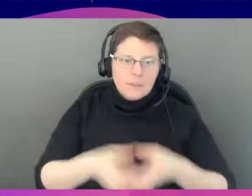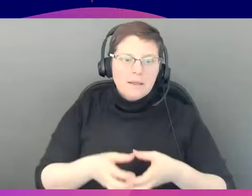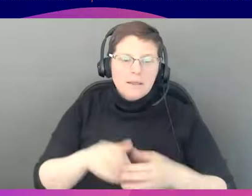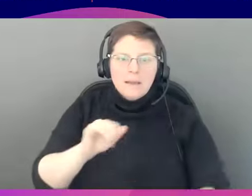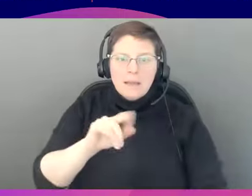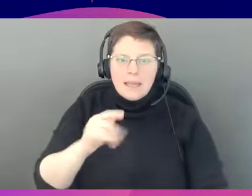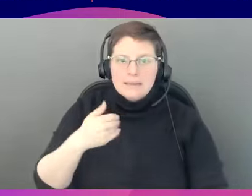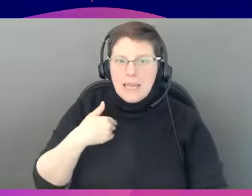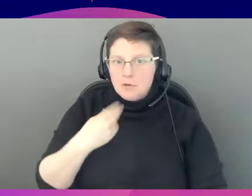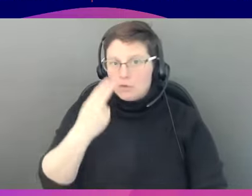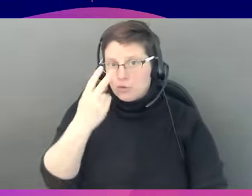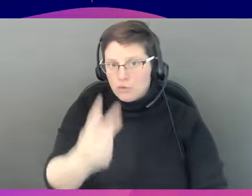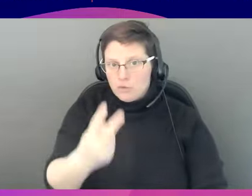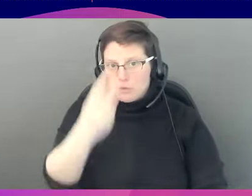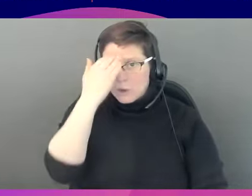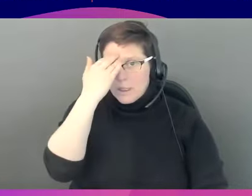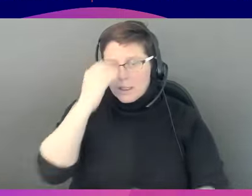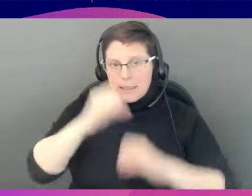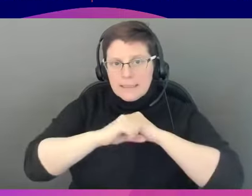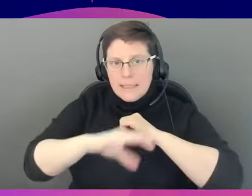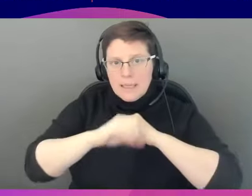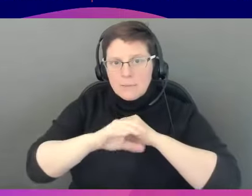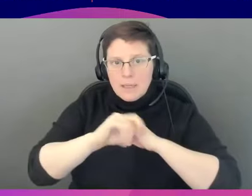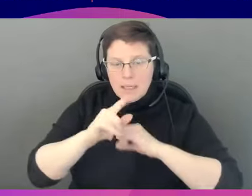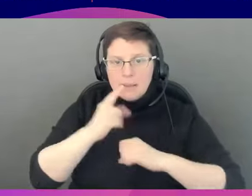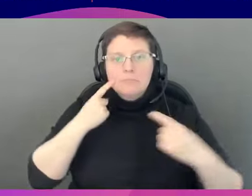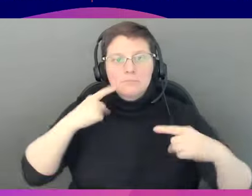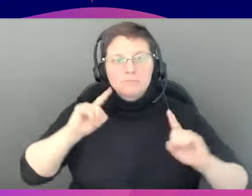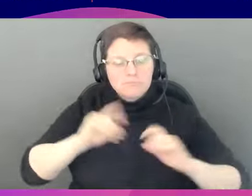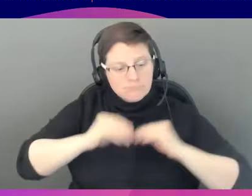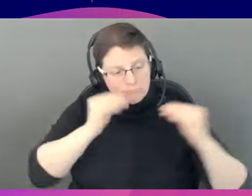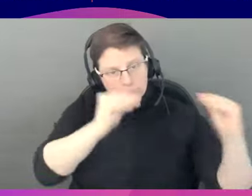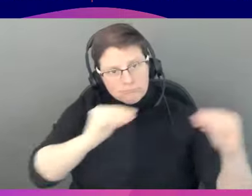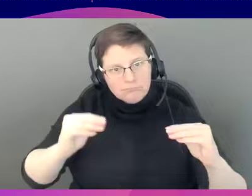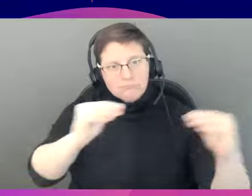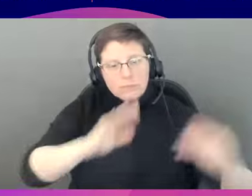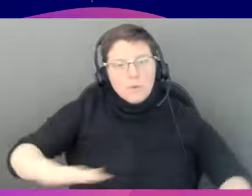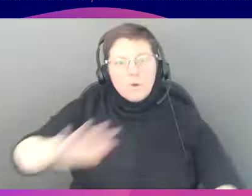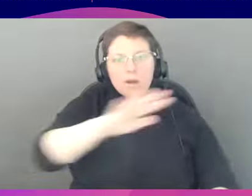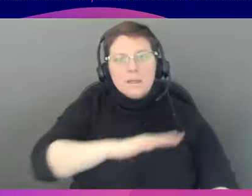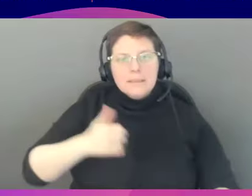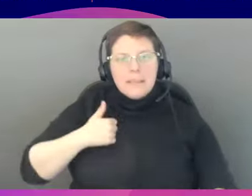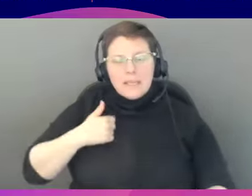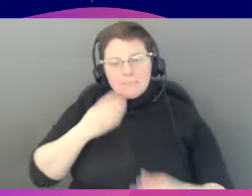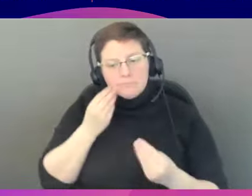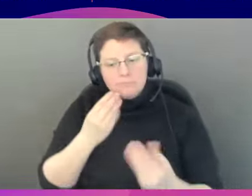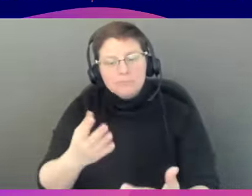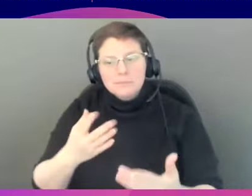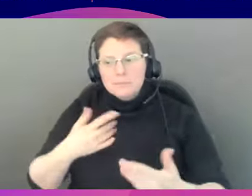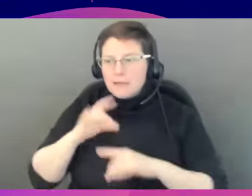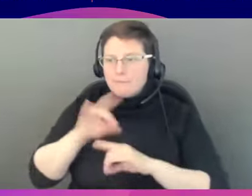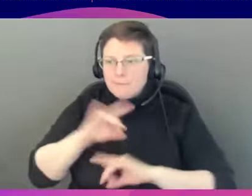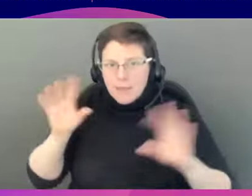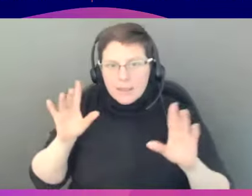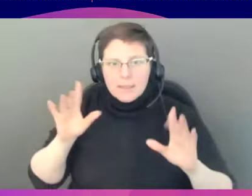awareness campaigns that successfully raised awareness across Canada regarding the impact of animal ownership and violence towards animals